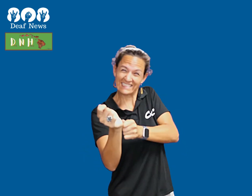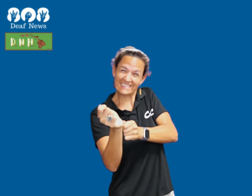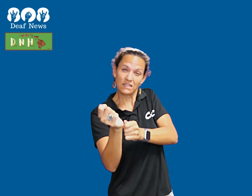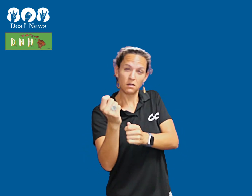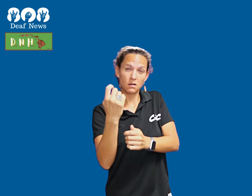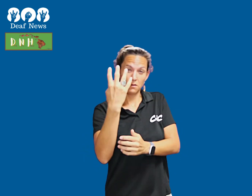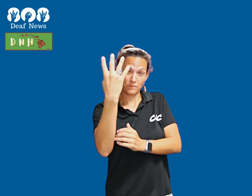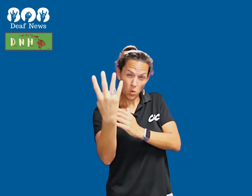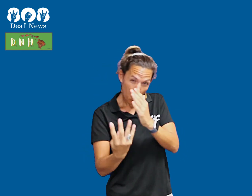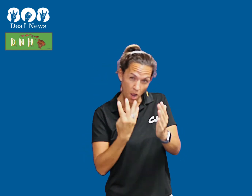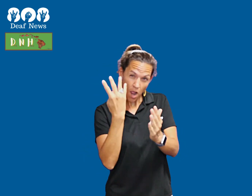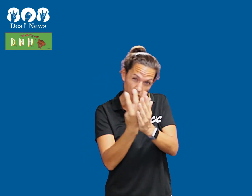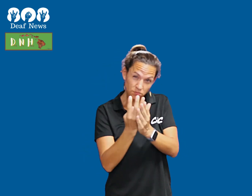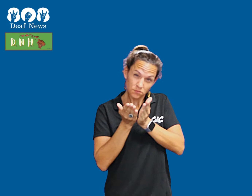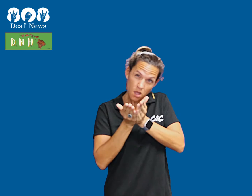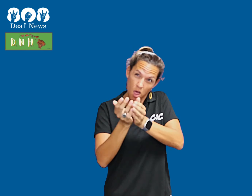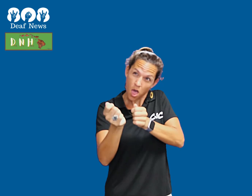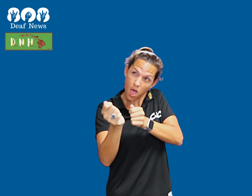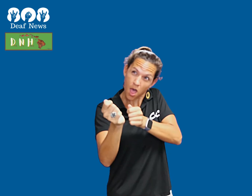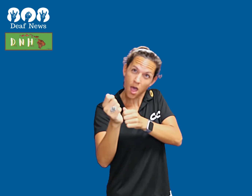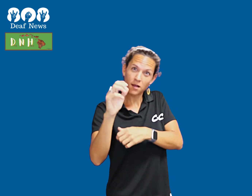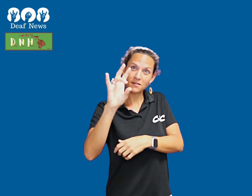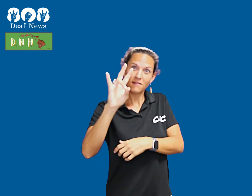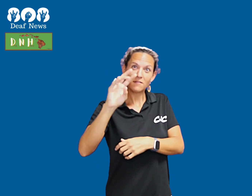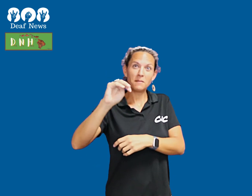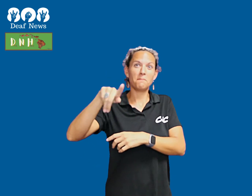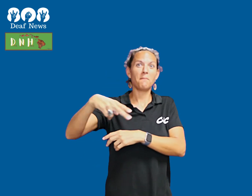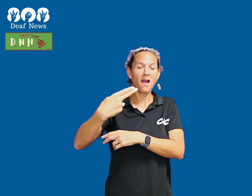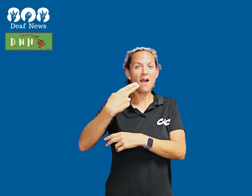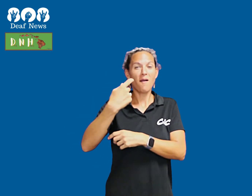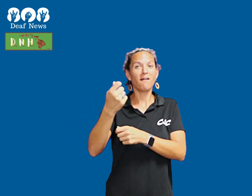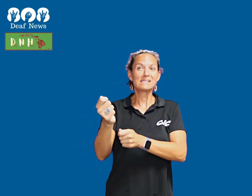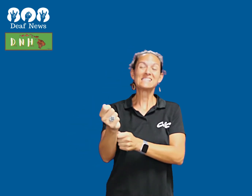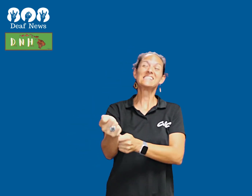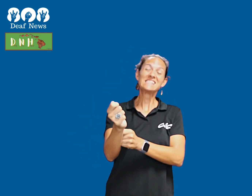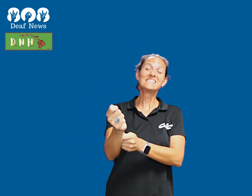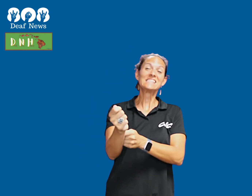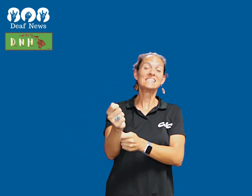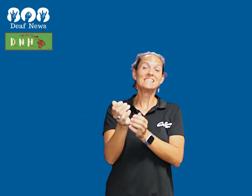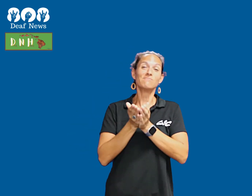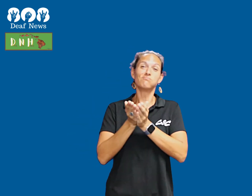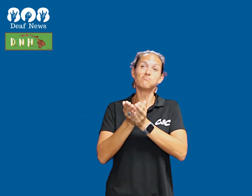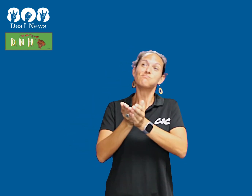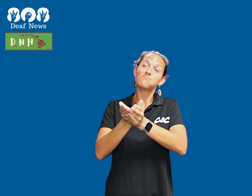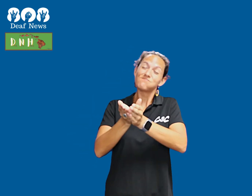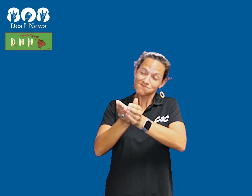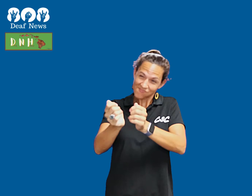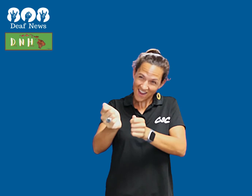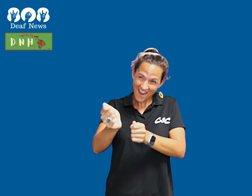him for a ride that lasted 4 hours at 7-mile-per-hour speed. Finally, he